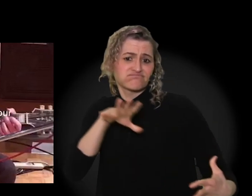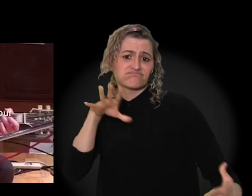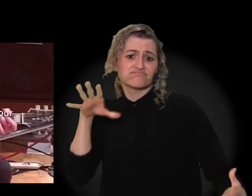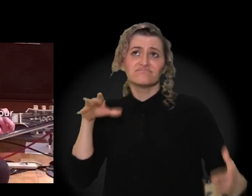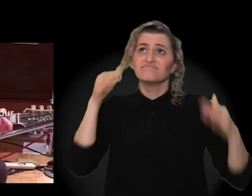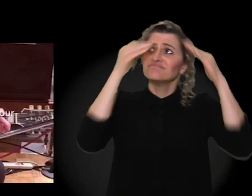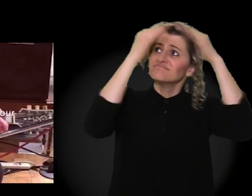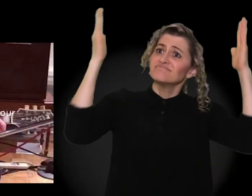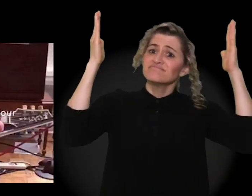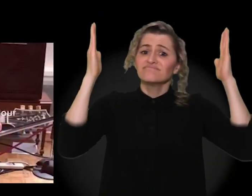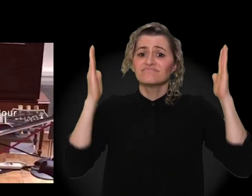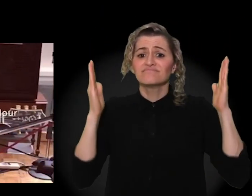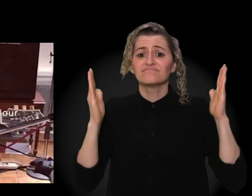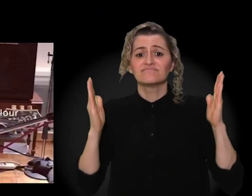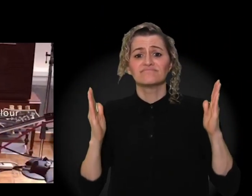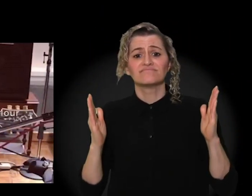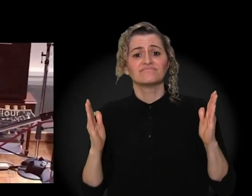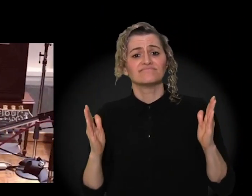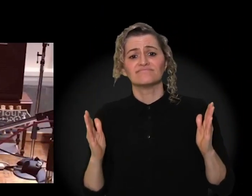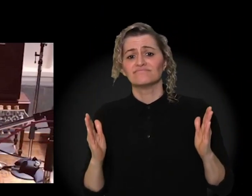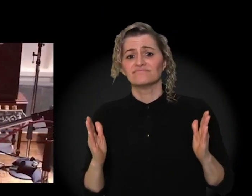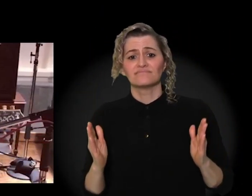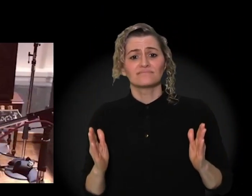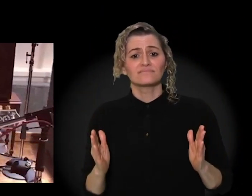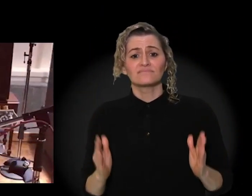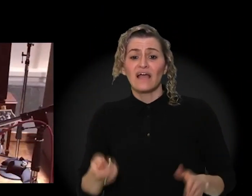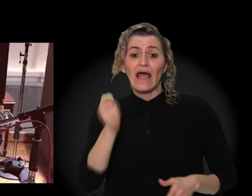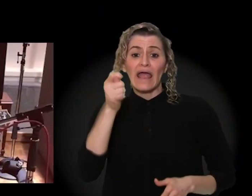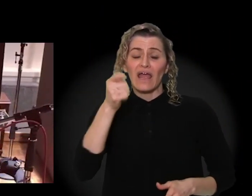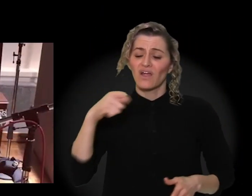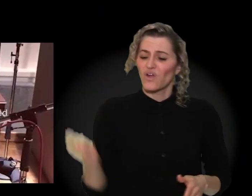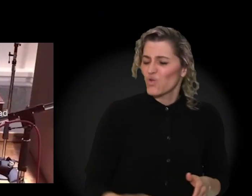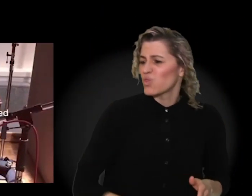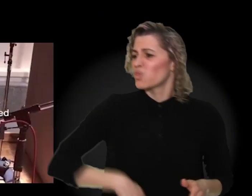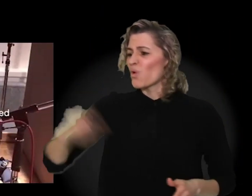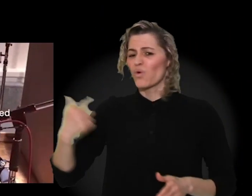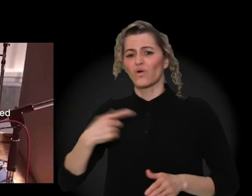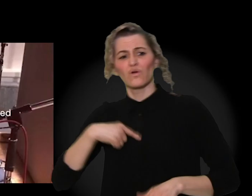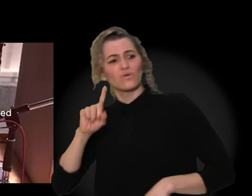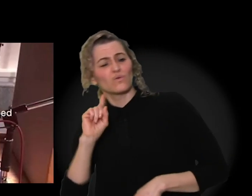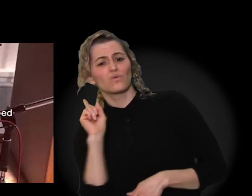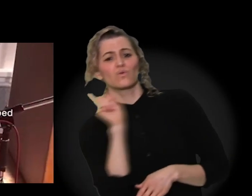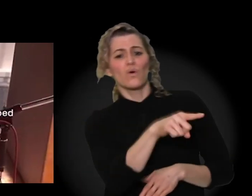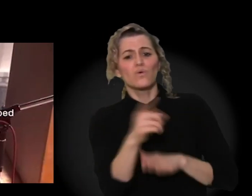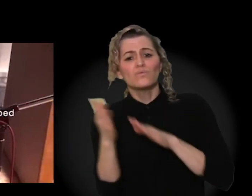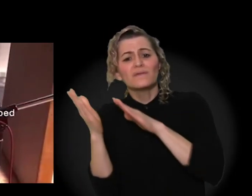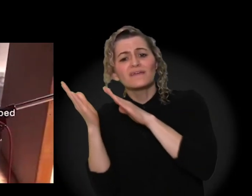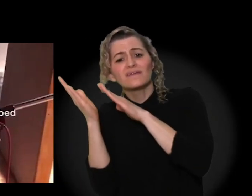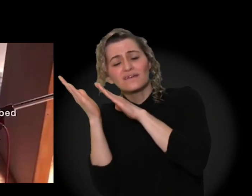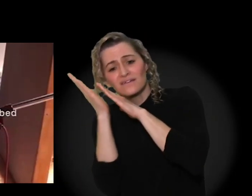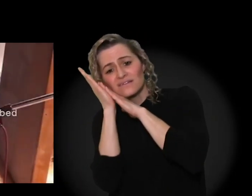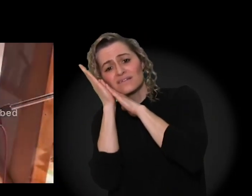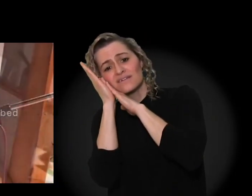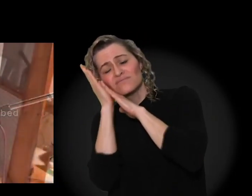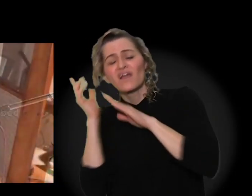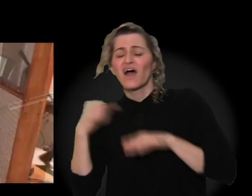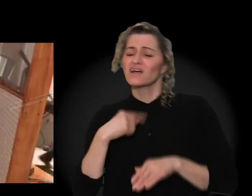Disconnect the phone from the parlor, throw away the key and come to